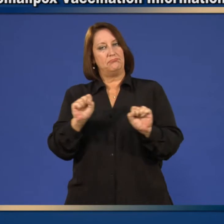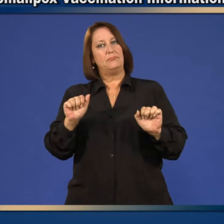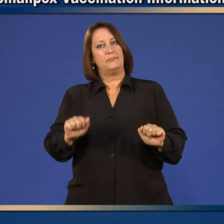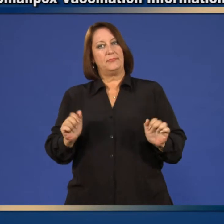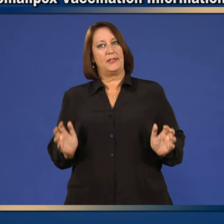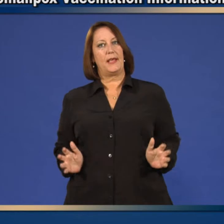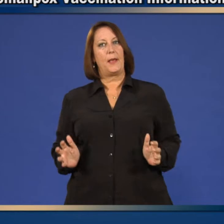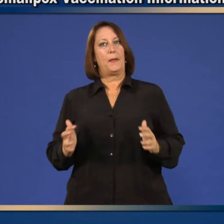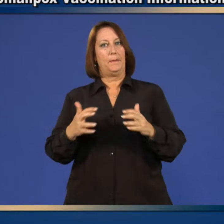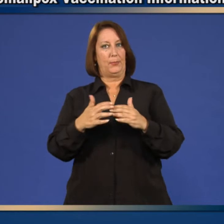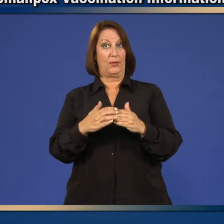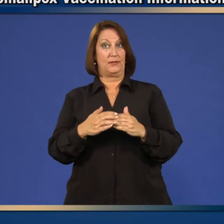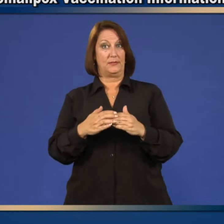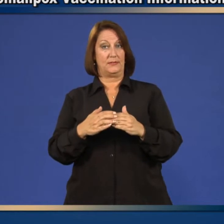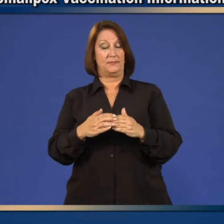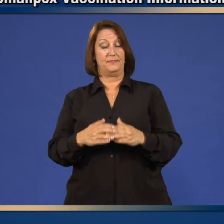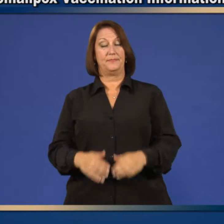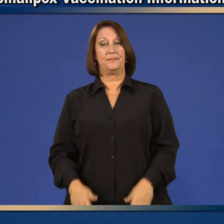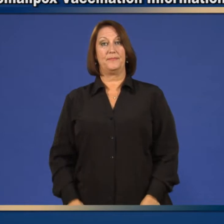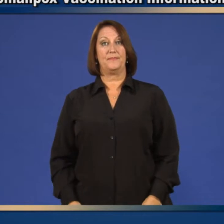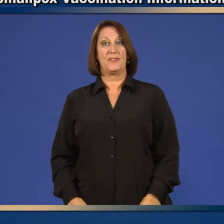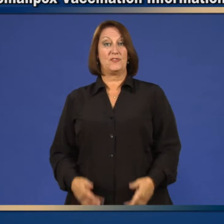pregnant after vaccination.